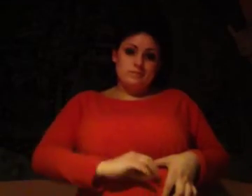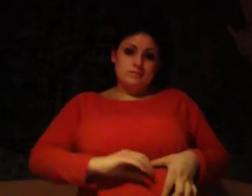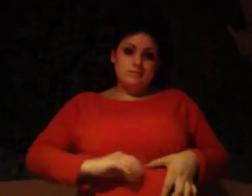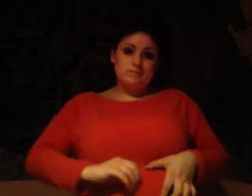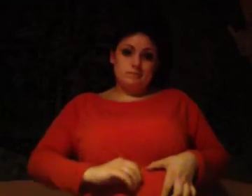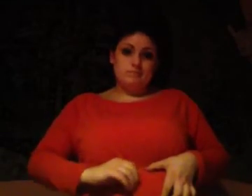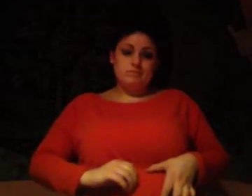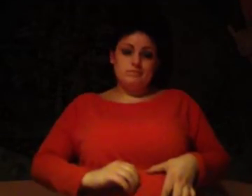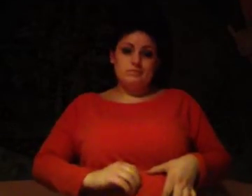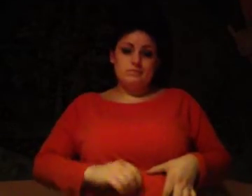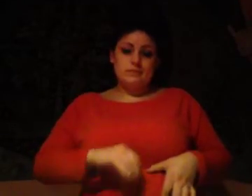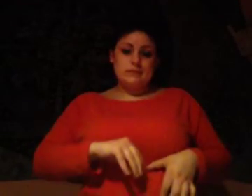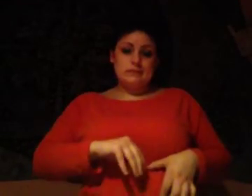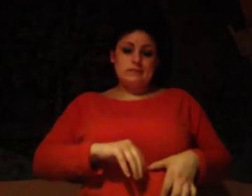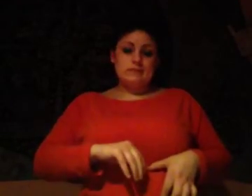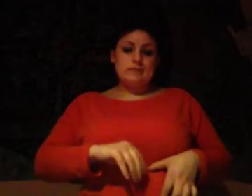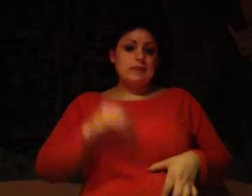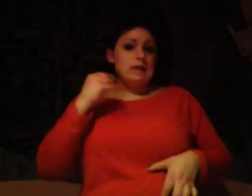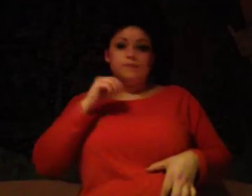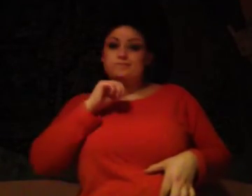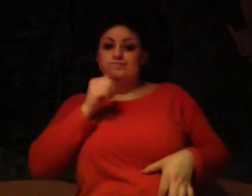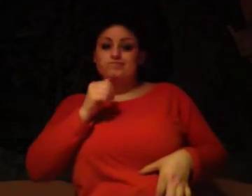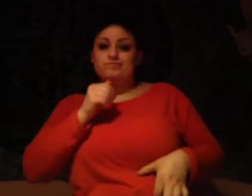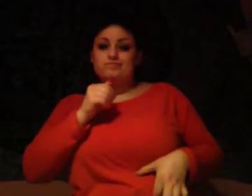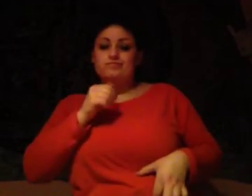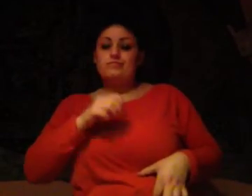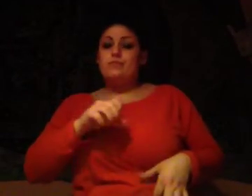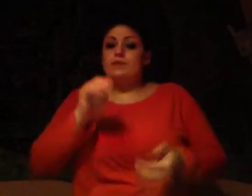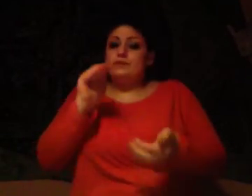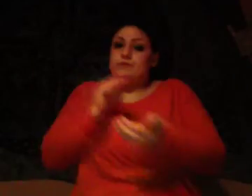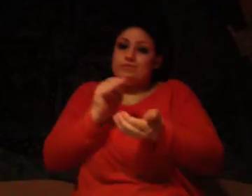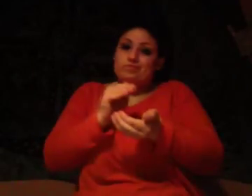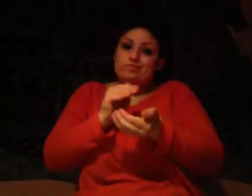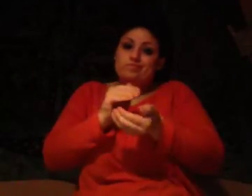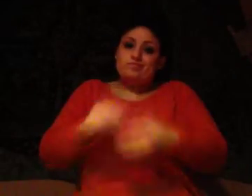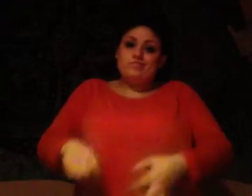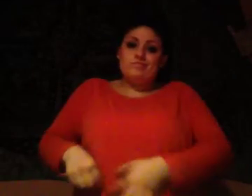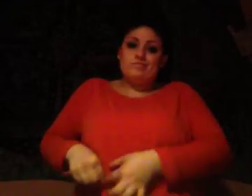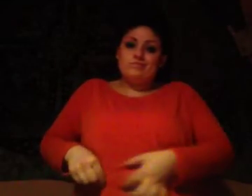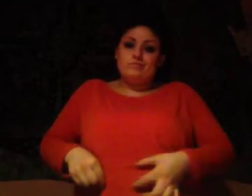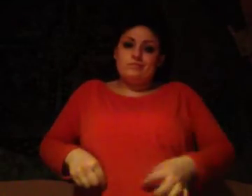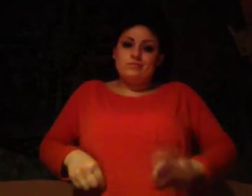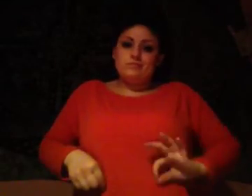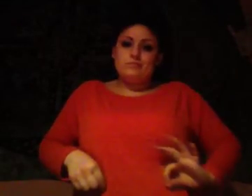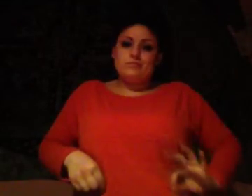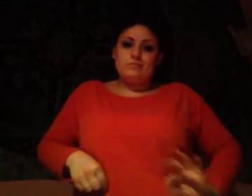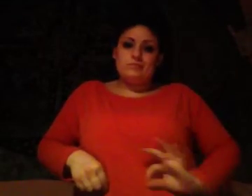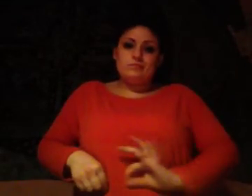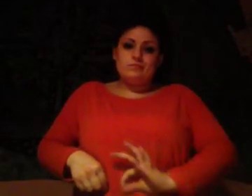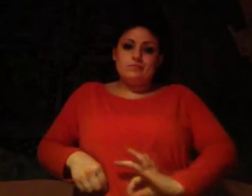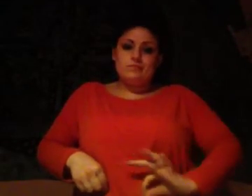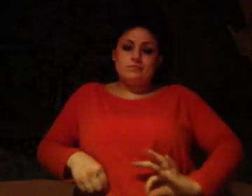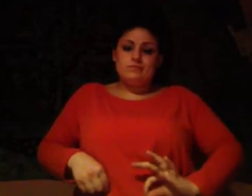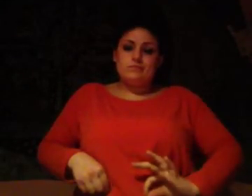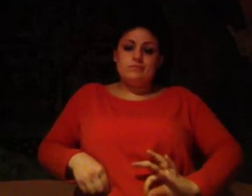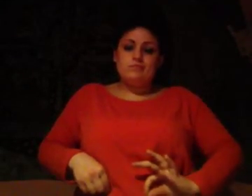intestines more readily. After food and beverages have spent time in your stomach, they then leave the stomach and enter the largest portion